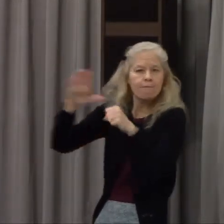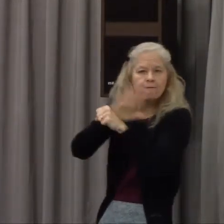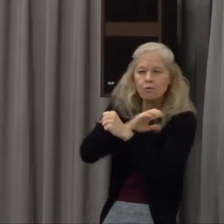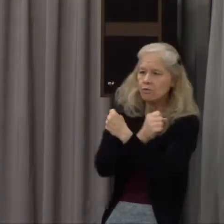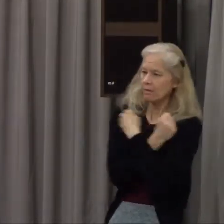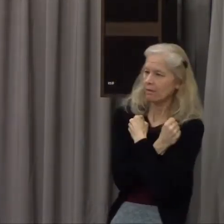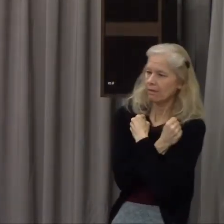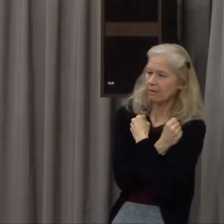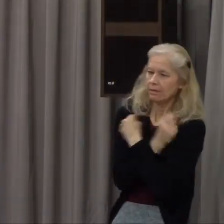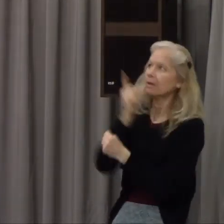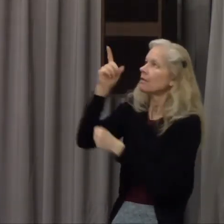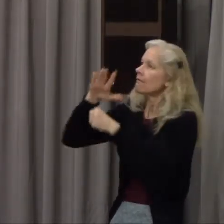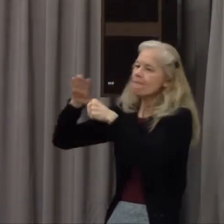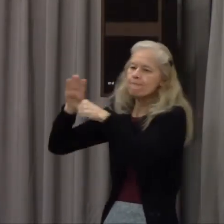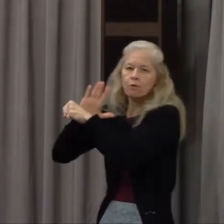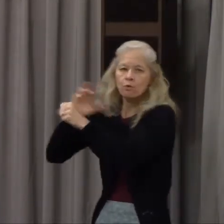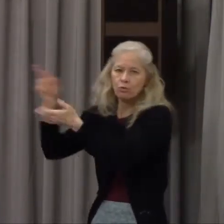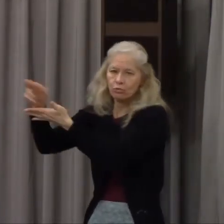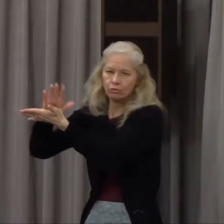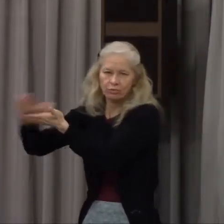By the way, it's an eternal judgment.